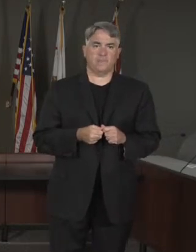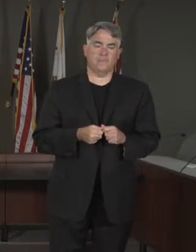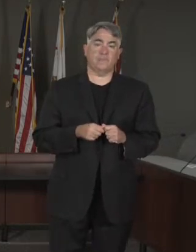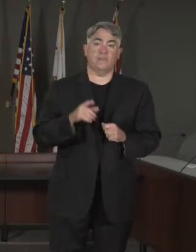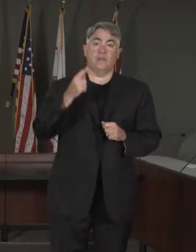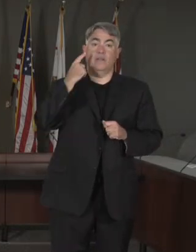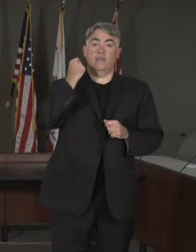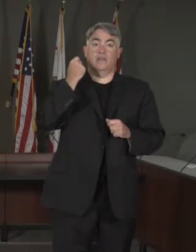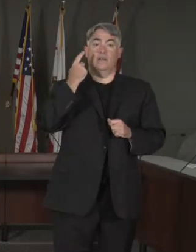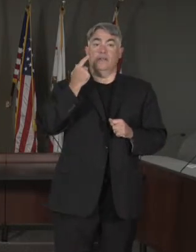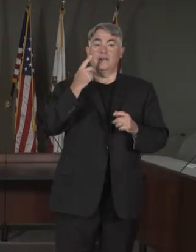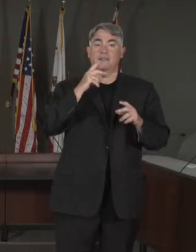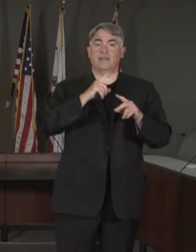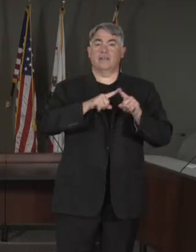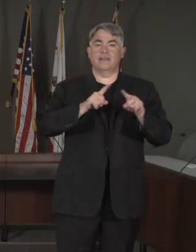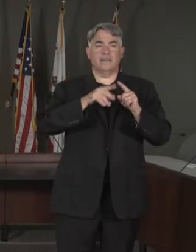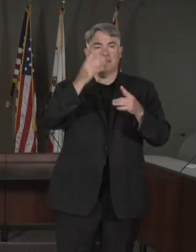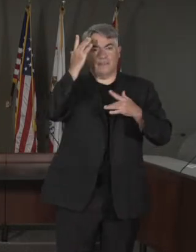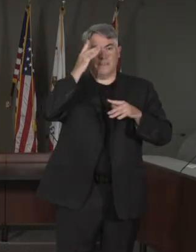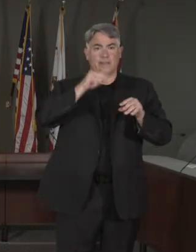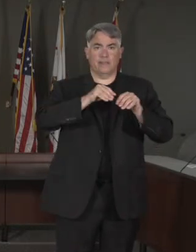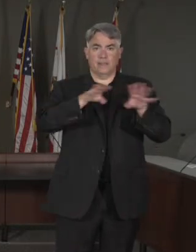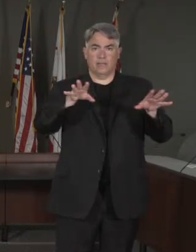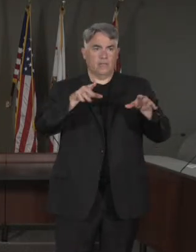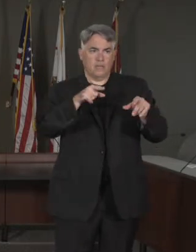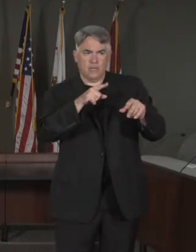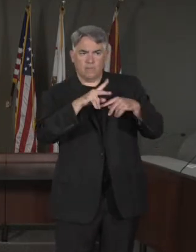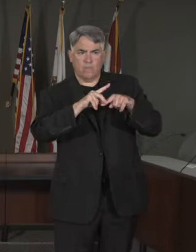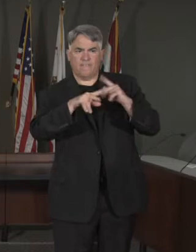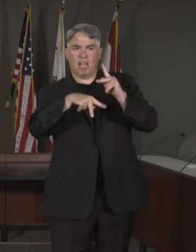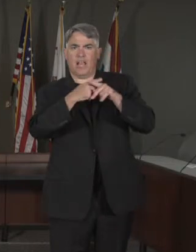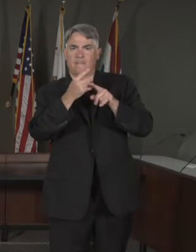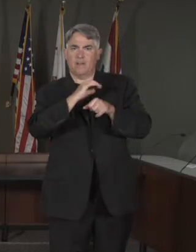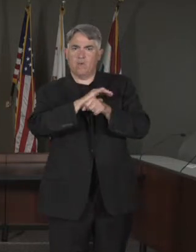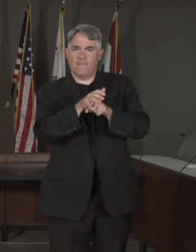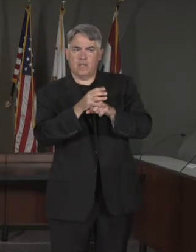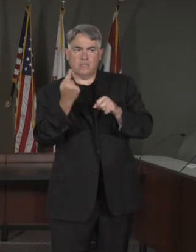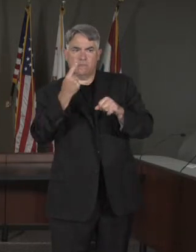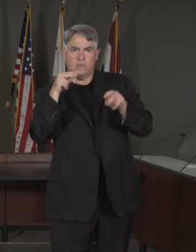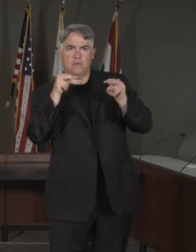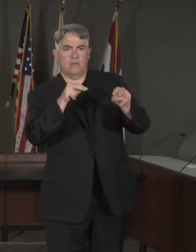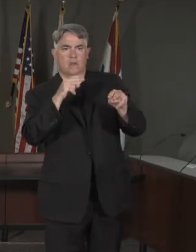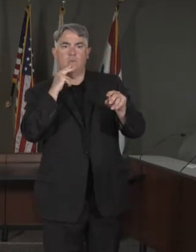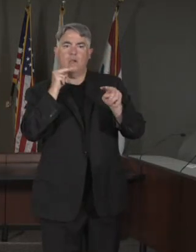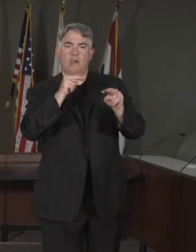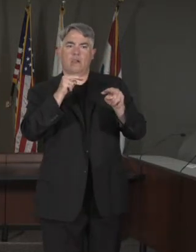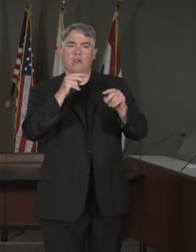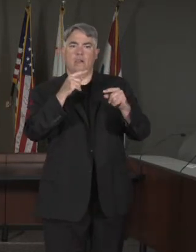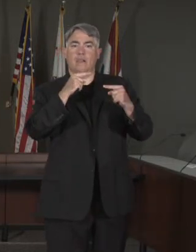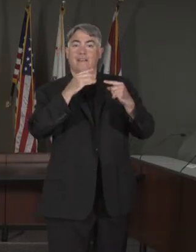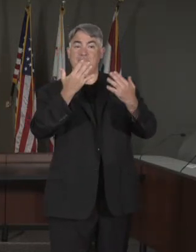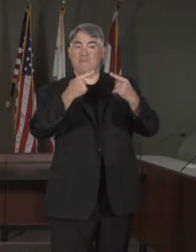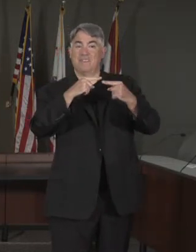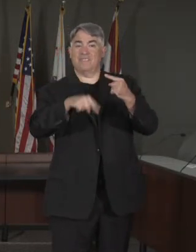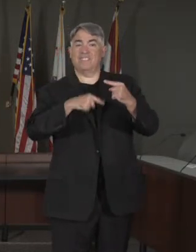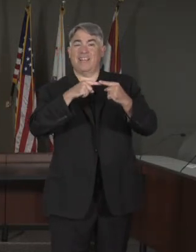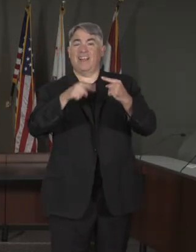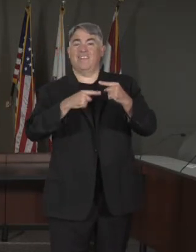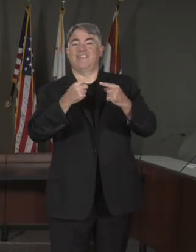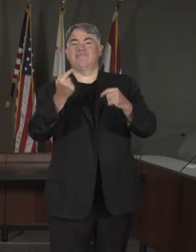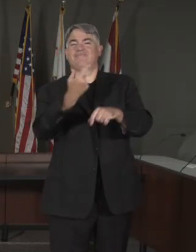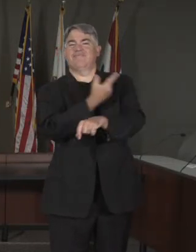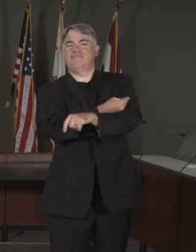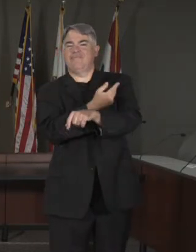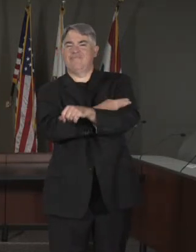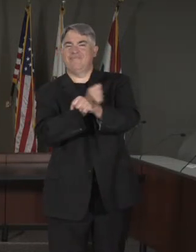outbreak, you monitor it for at least 2 incubation periods. Now, this is a pandemic. I totally understand that. But we need